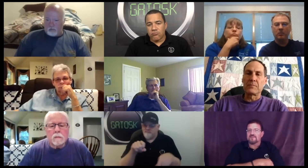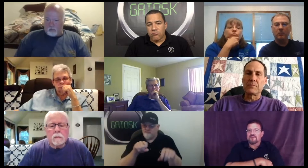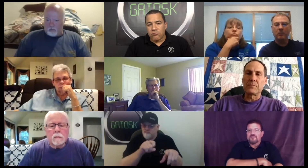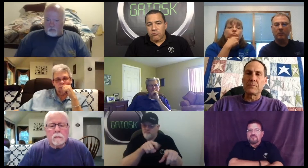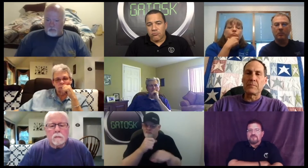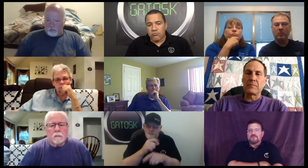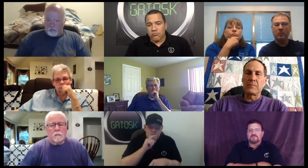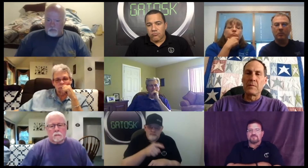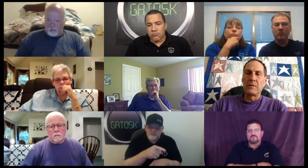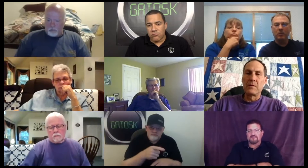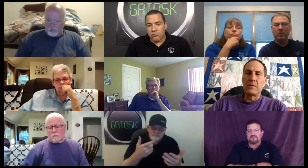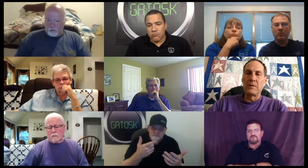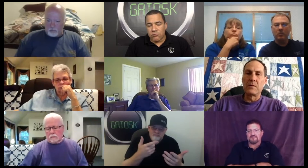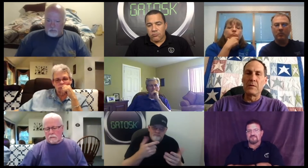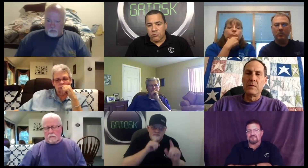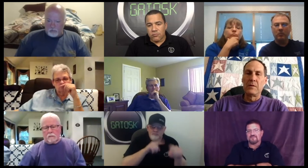So we were responsible for that, making sure